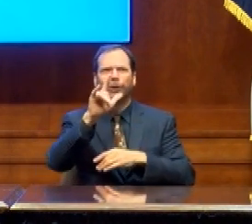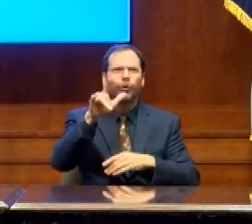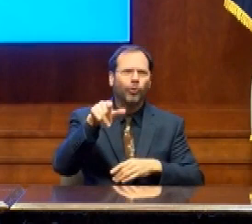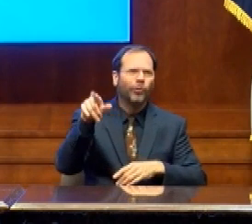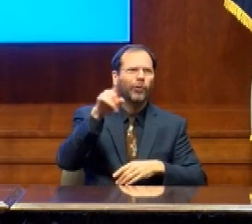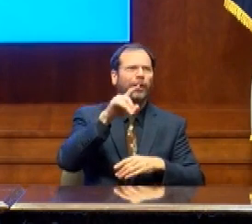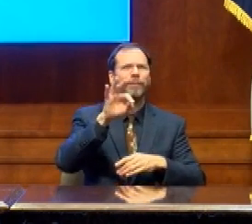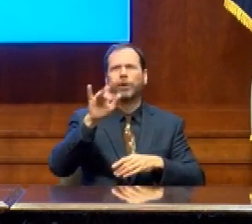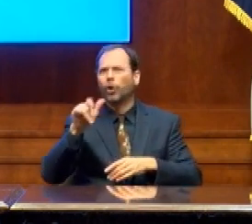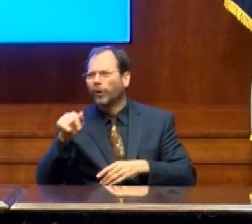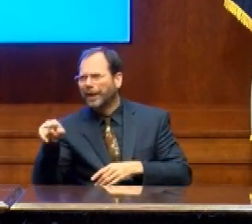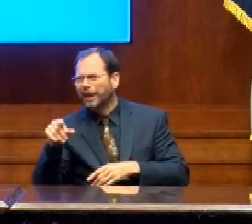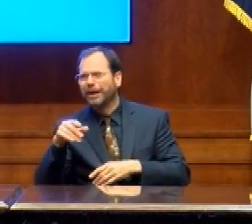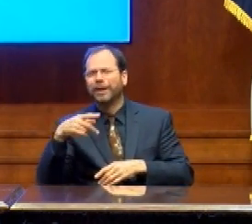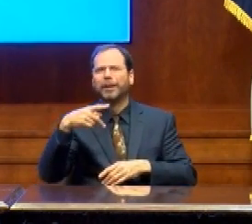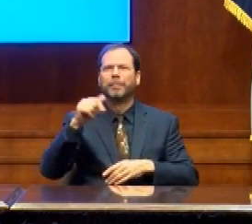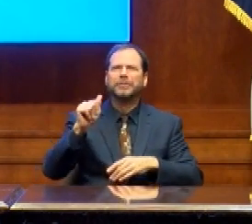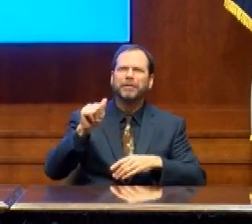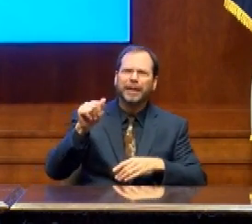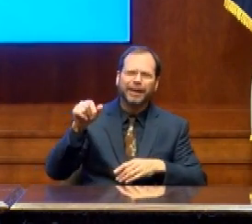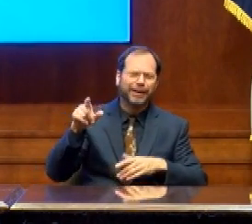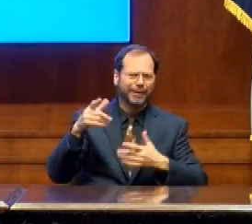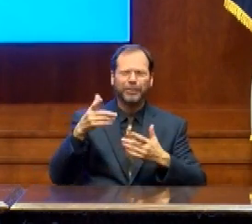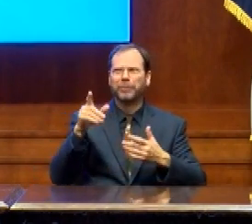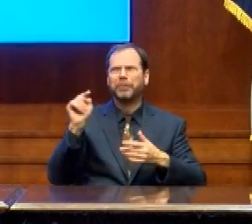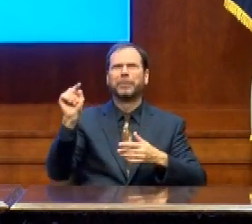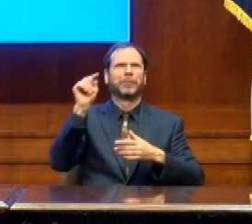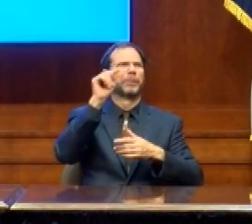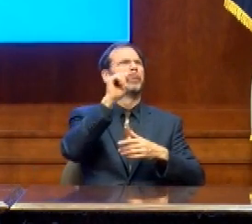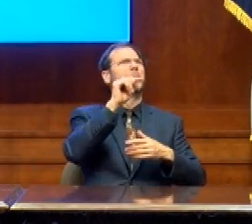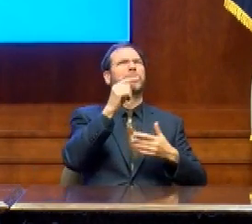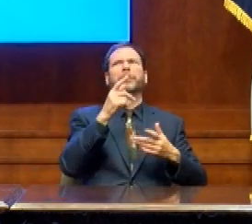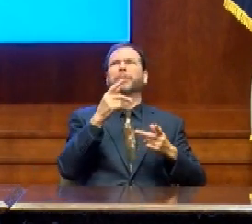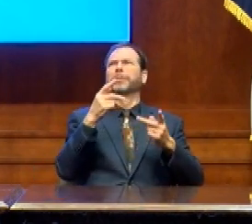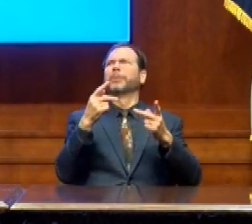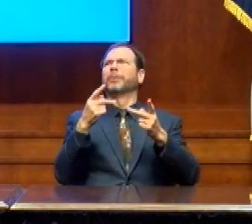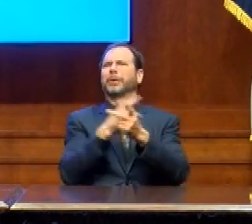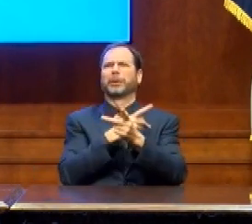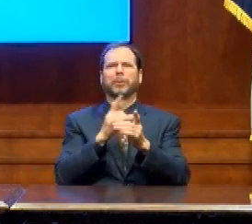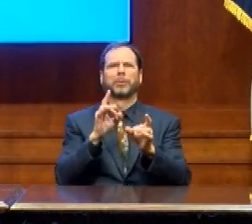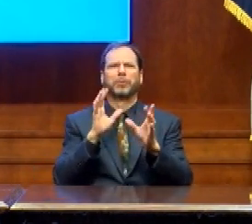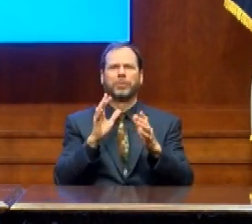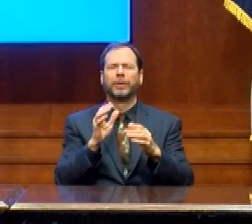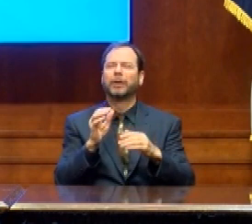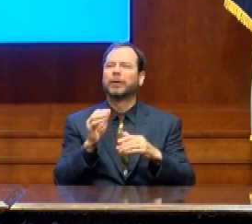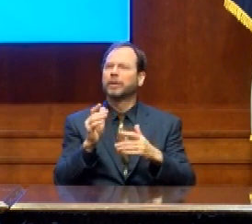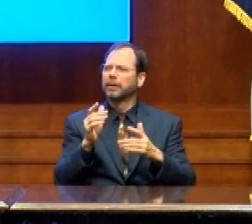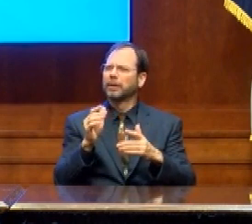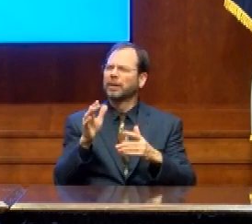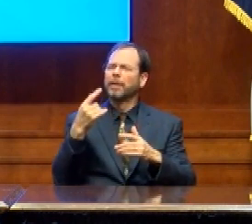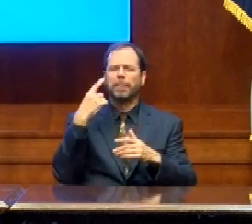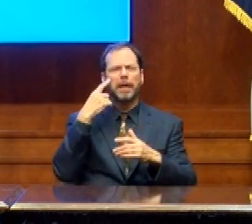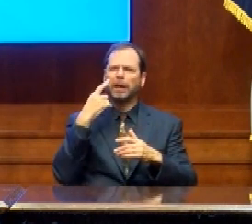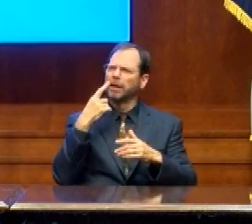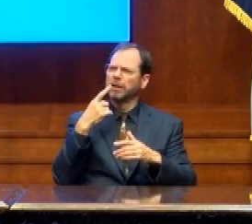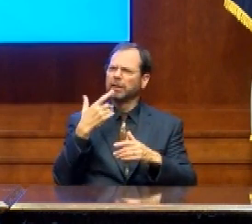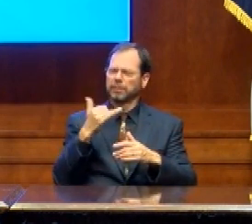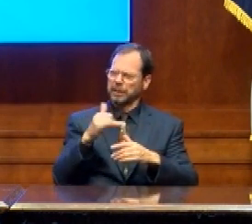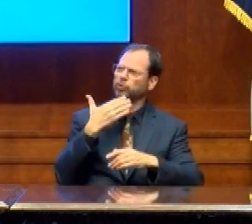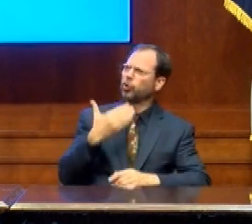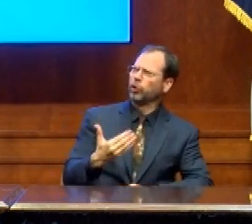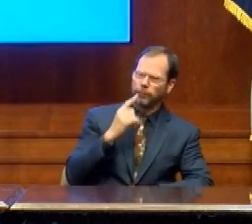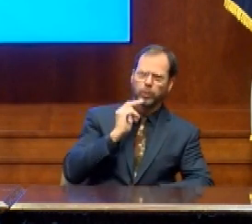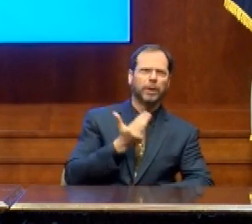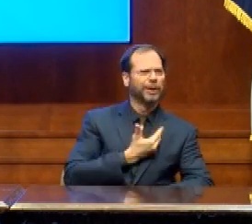and Illinois and Florida and Pennsylvania and some other states like that. So people should take that as a good